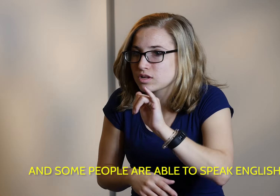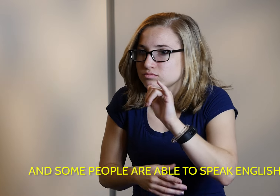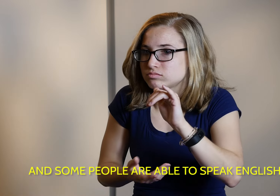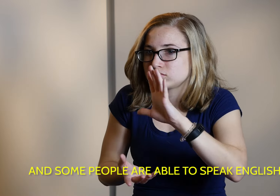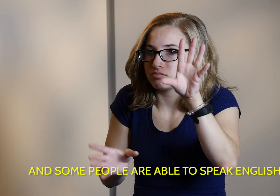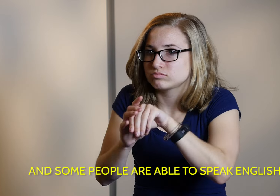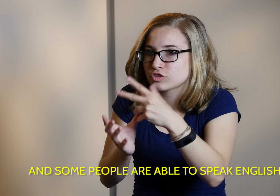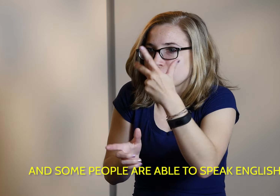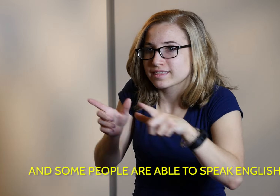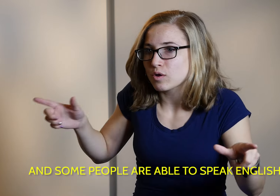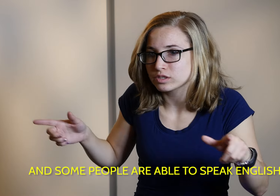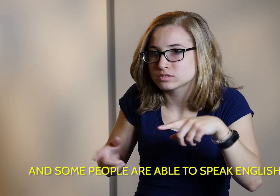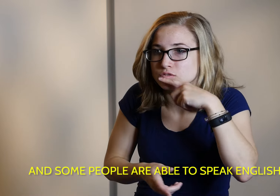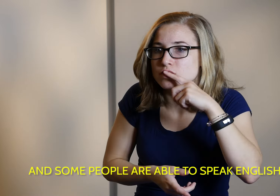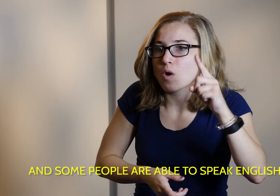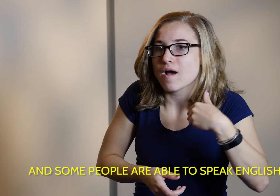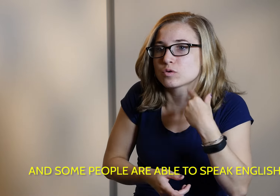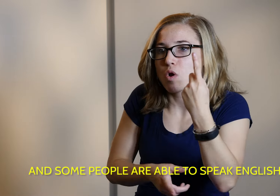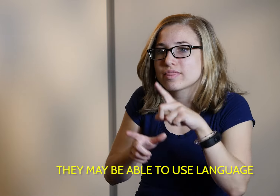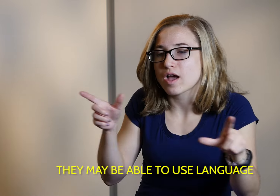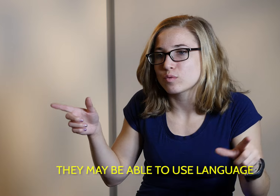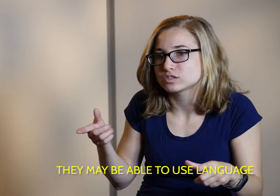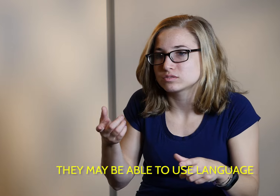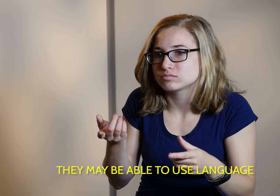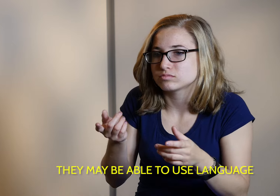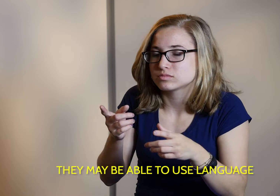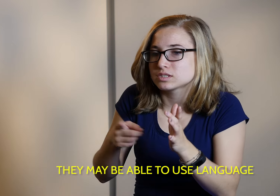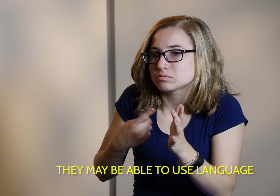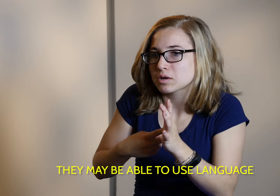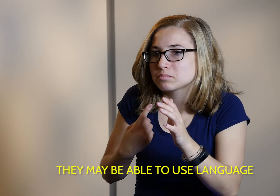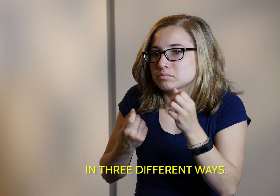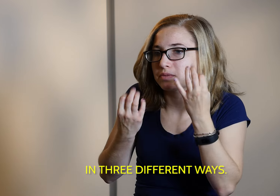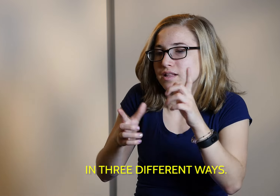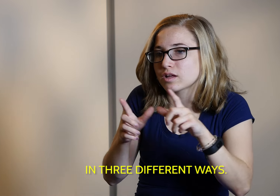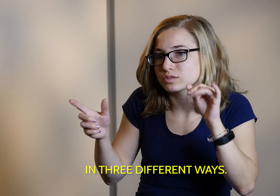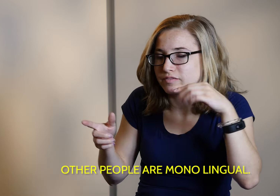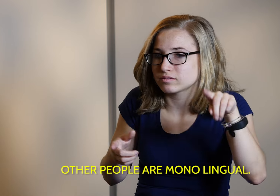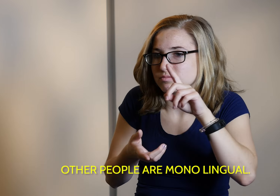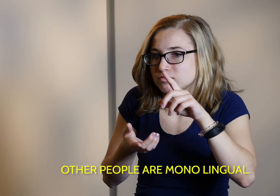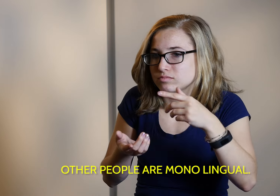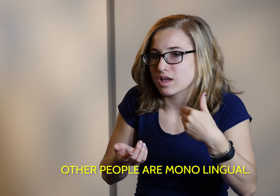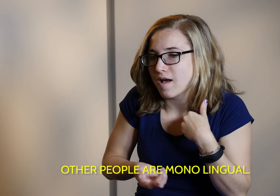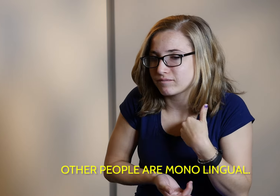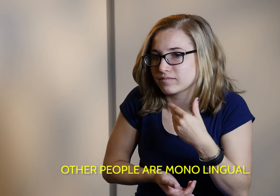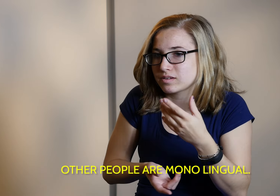people are able to speak English. They may be able to use language in 3 different ways. Other people are monolingual.